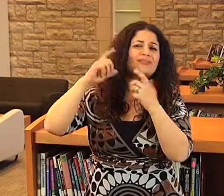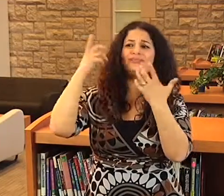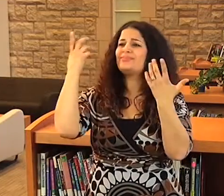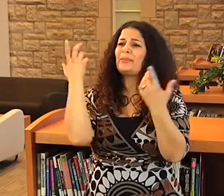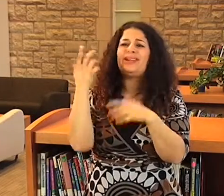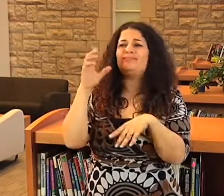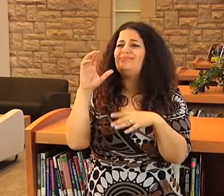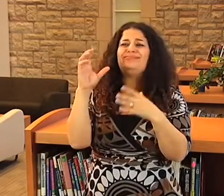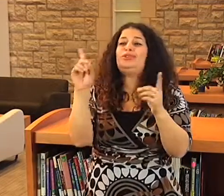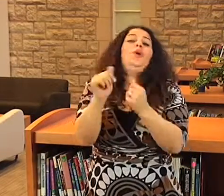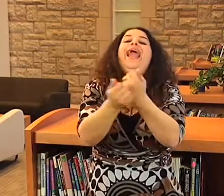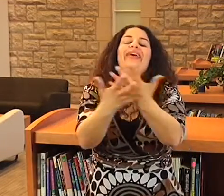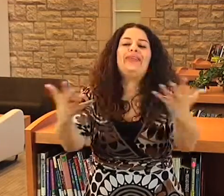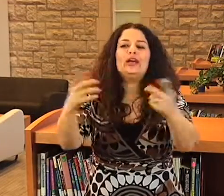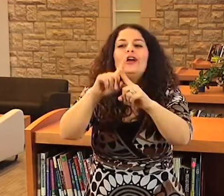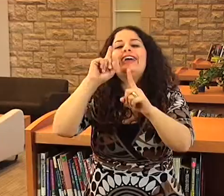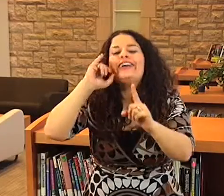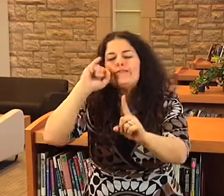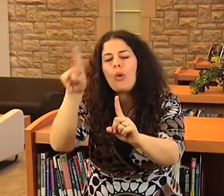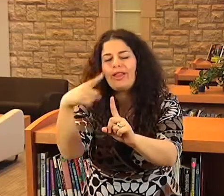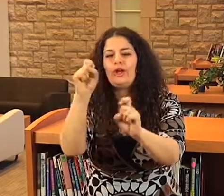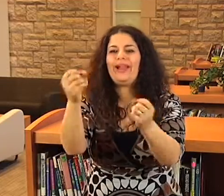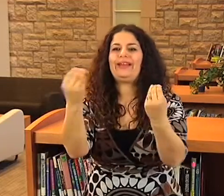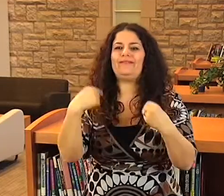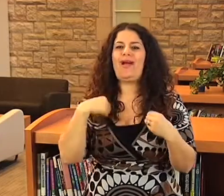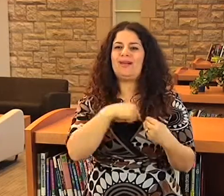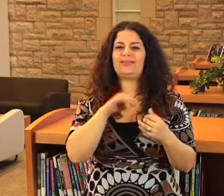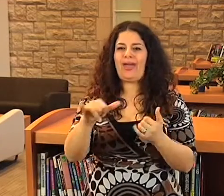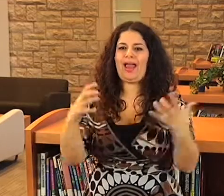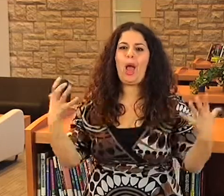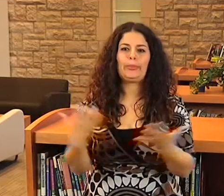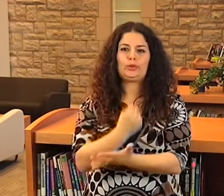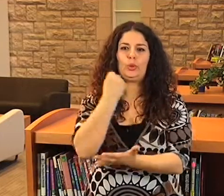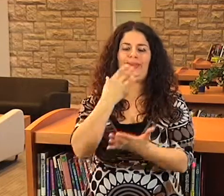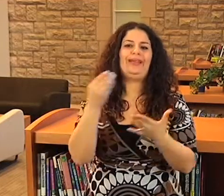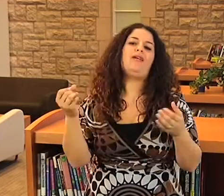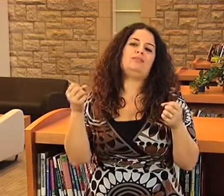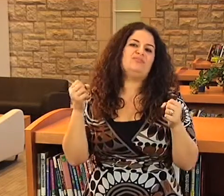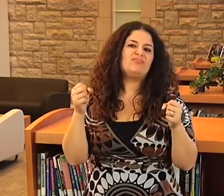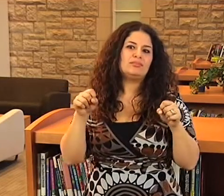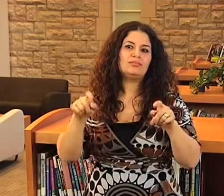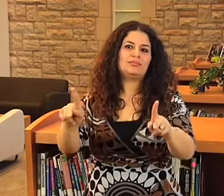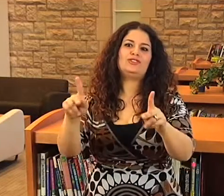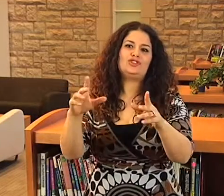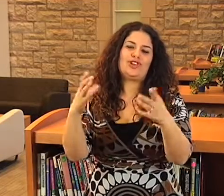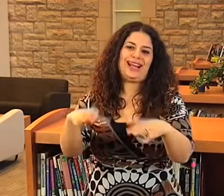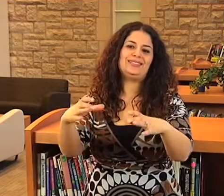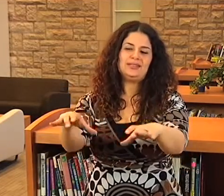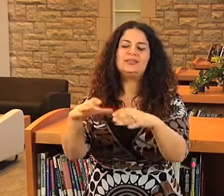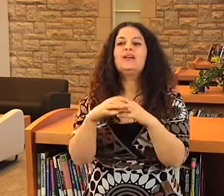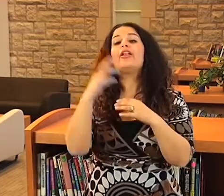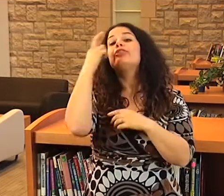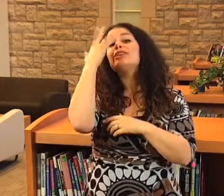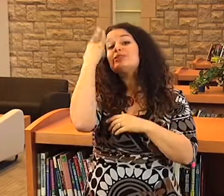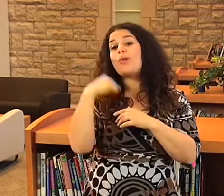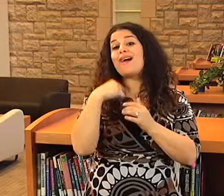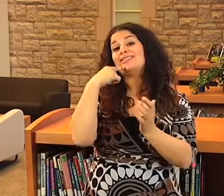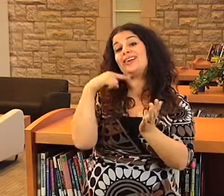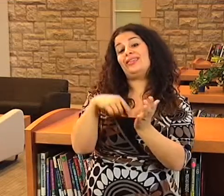we can do anything if you give us that opportunity, that chance.